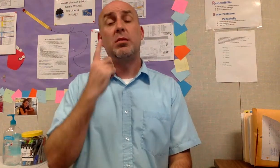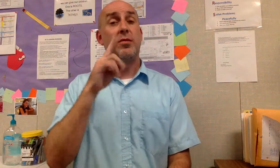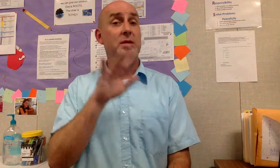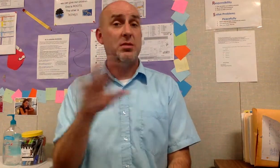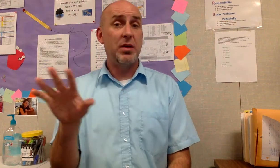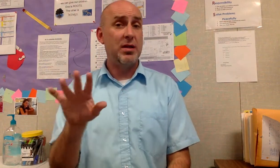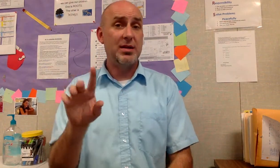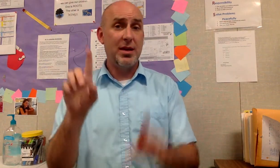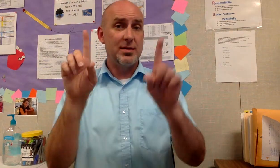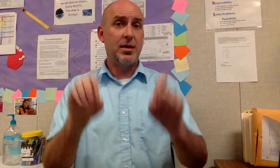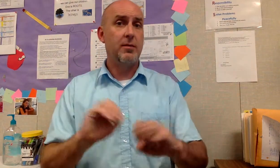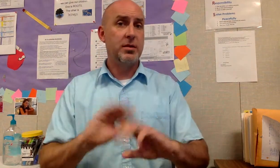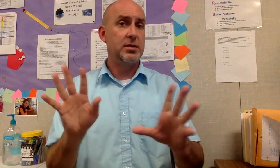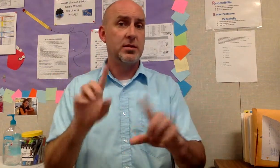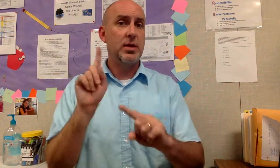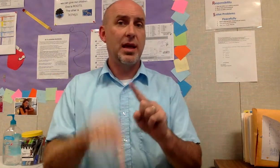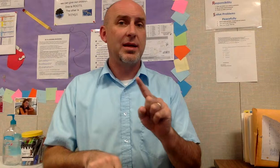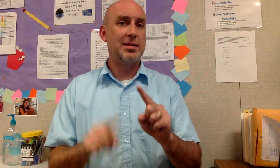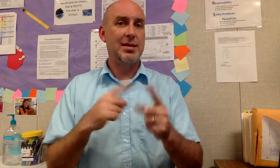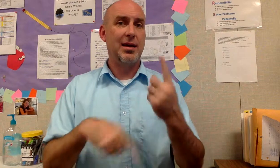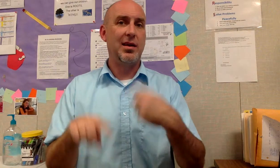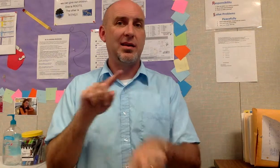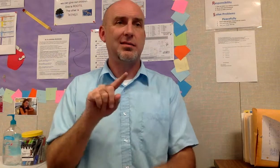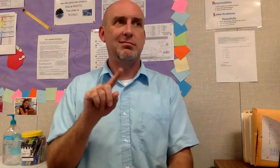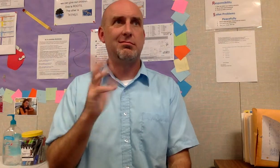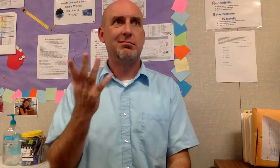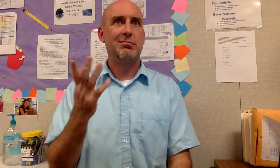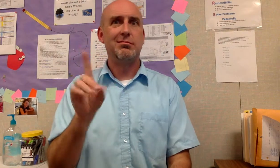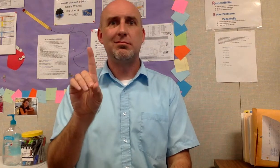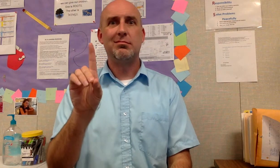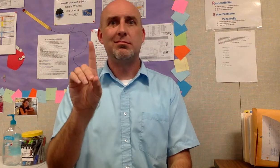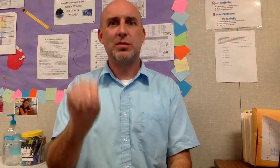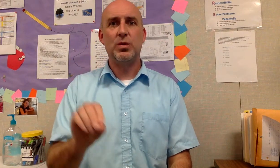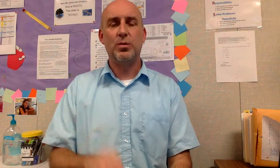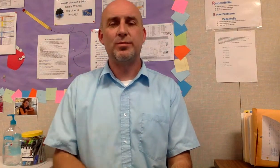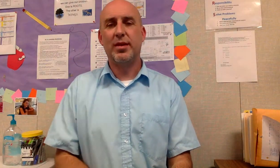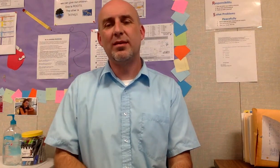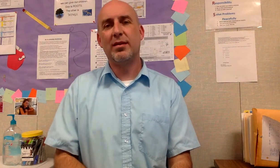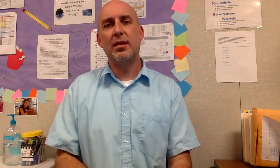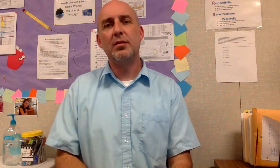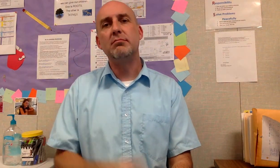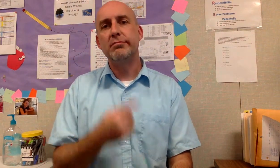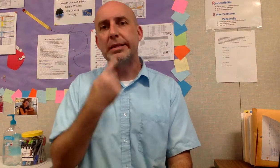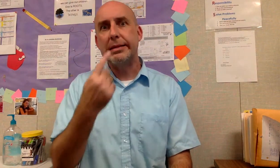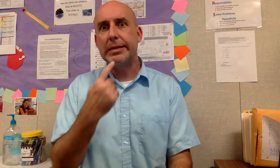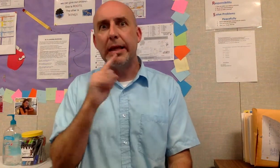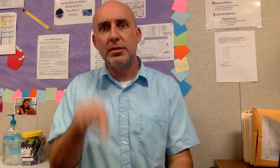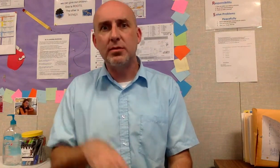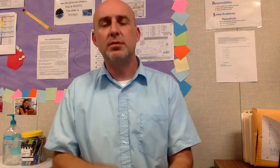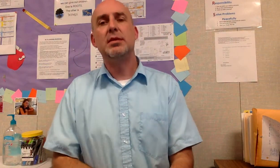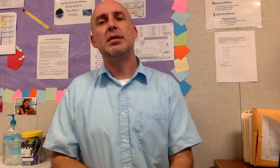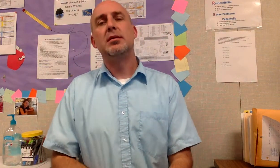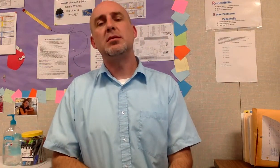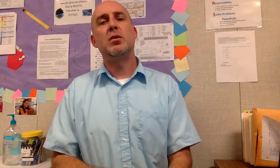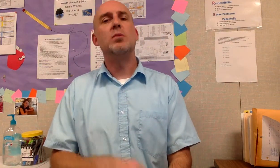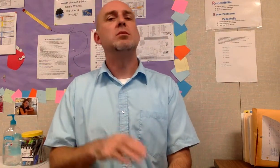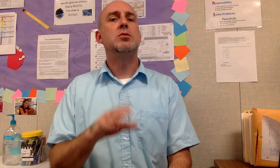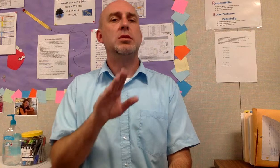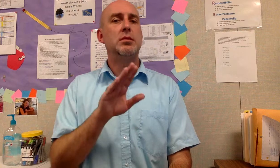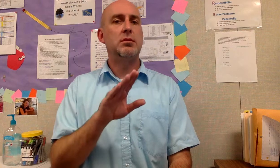for the spelling test, obviously, we can't sign do. It kind of tells the answer. So just